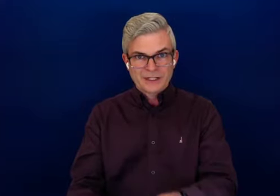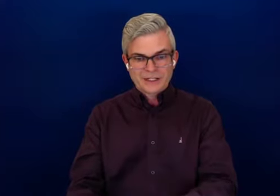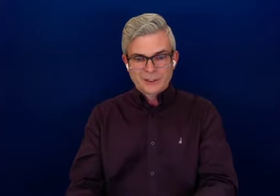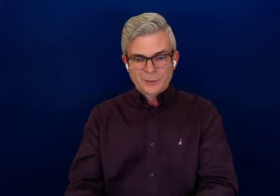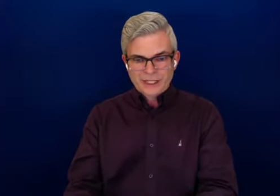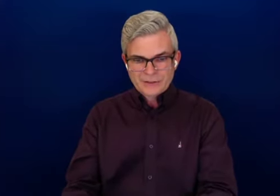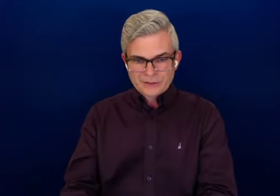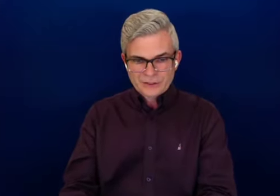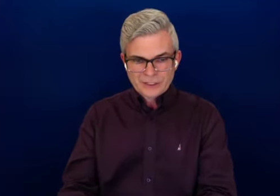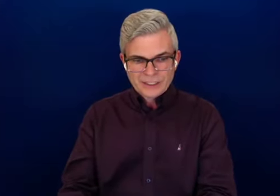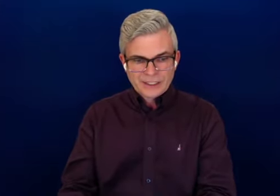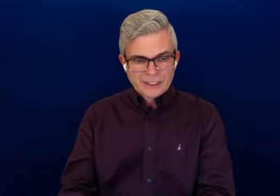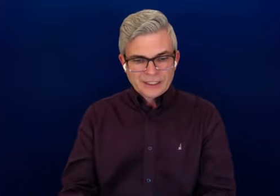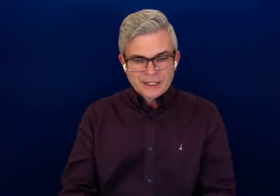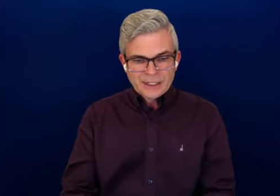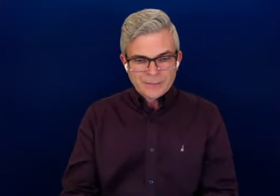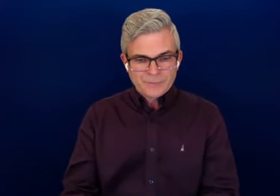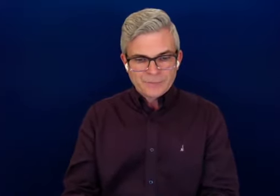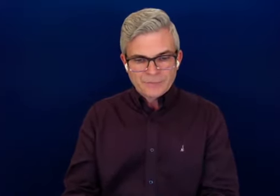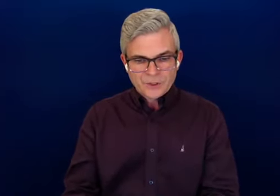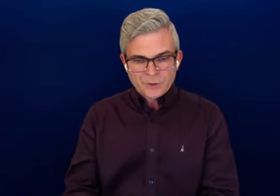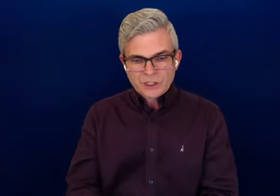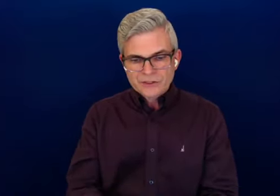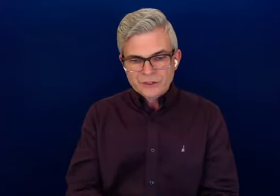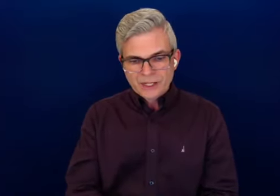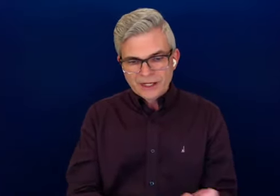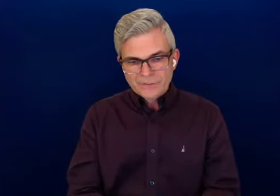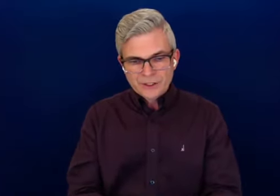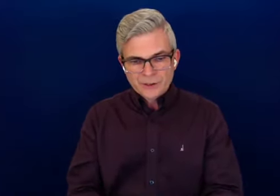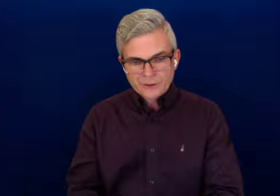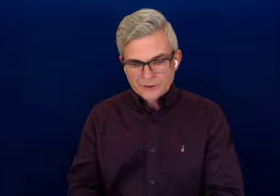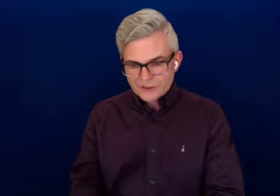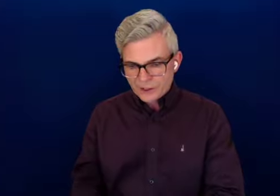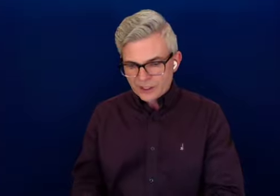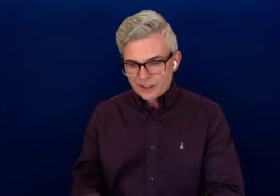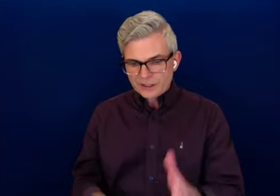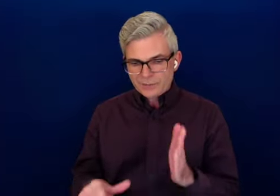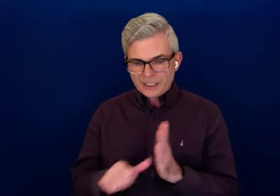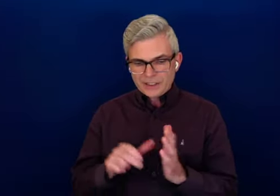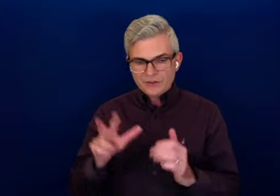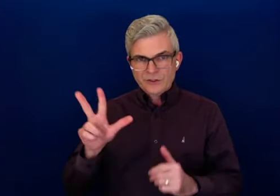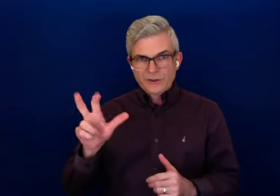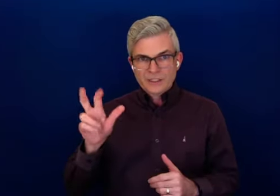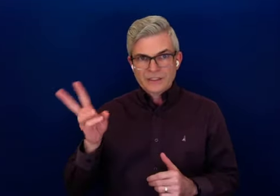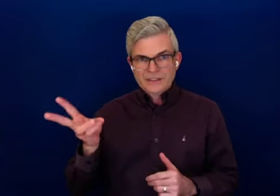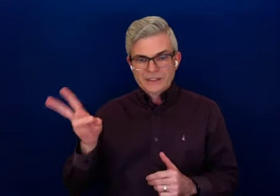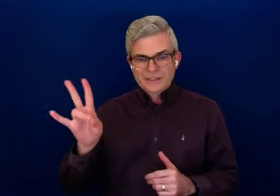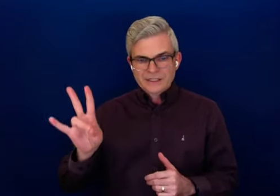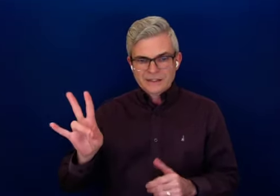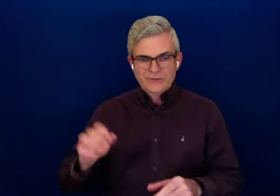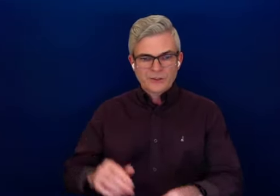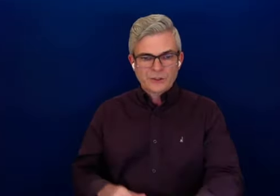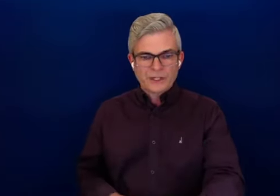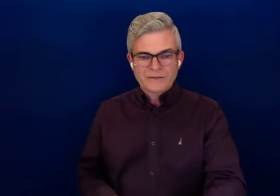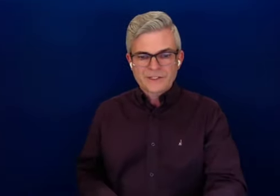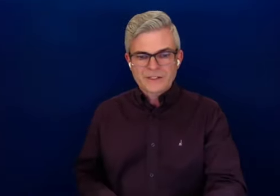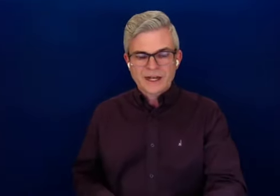I can help answer. You also have here, starting on page 367, you have